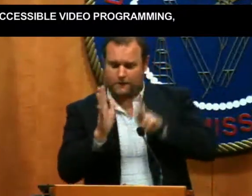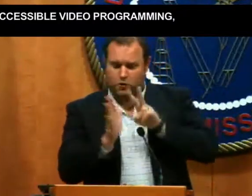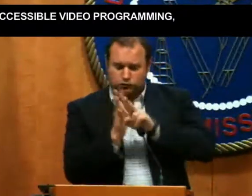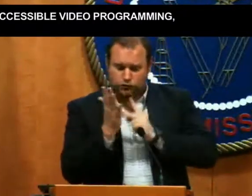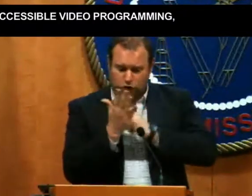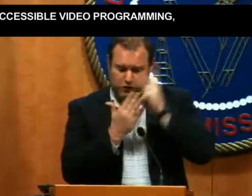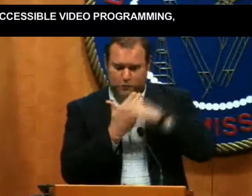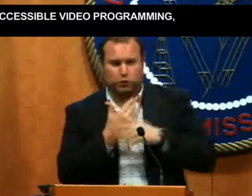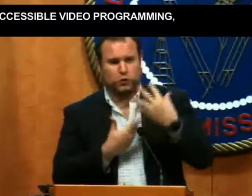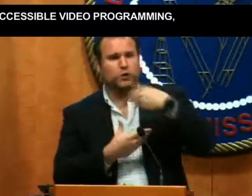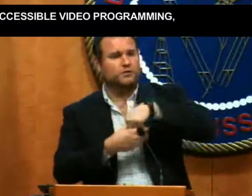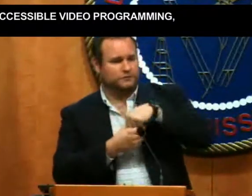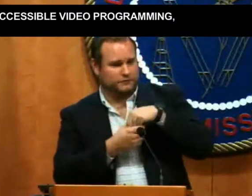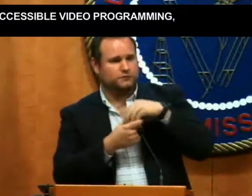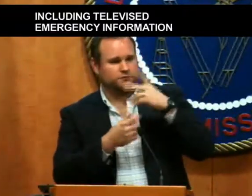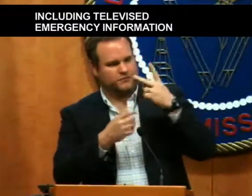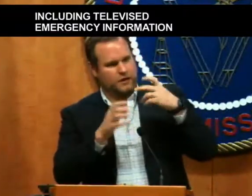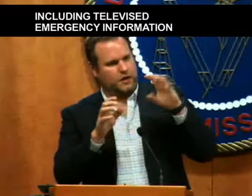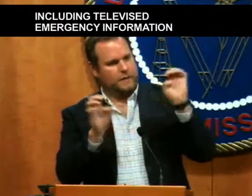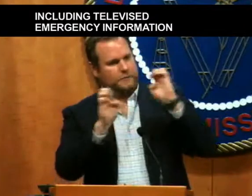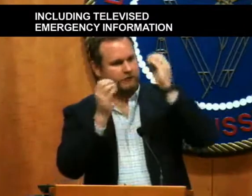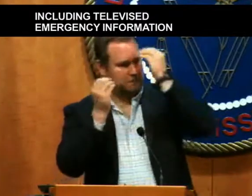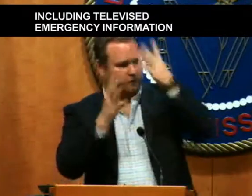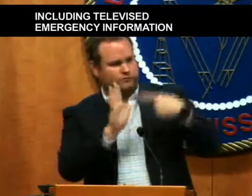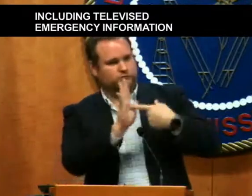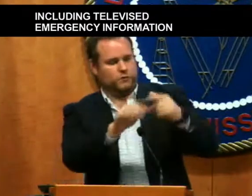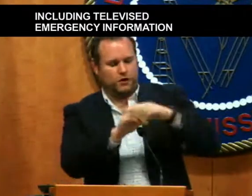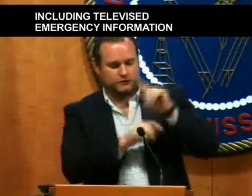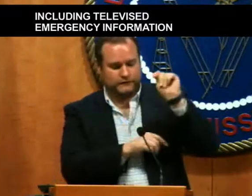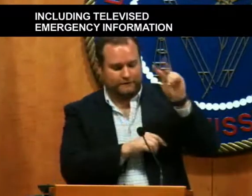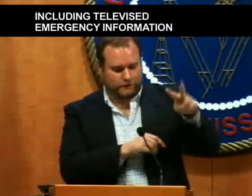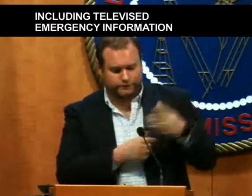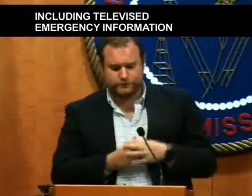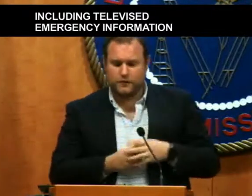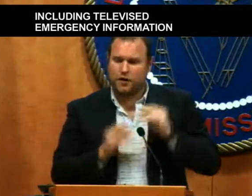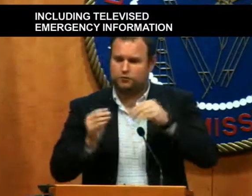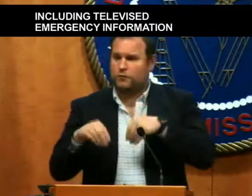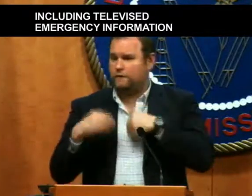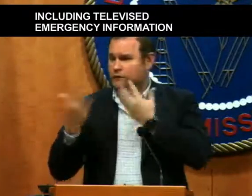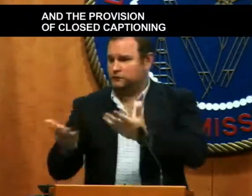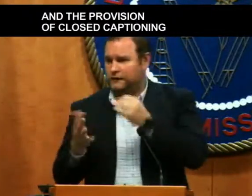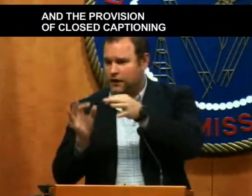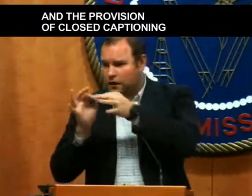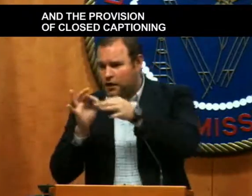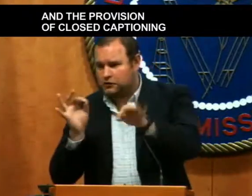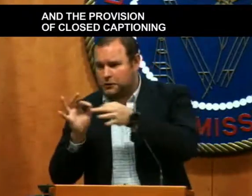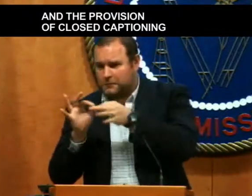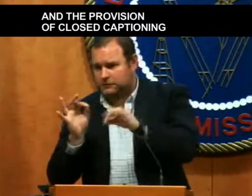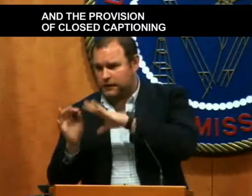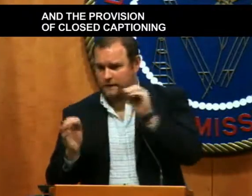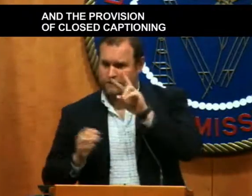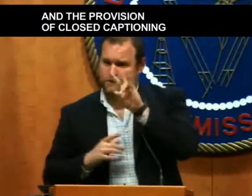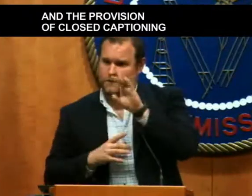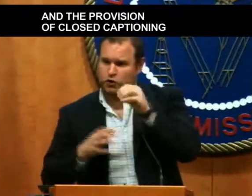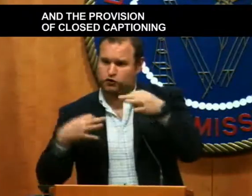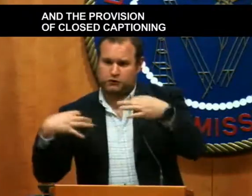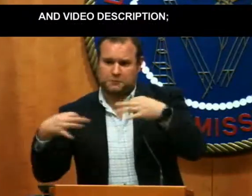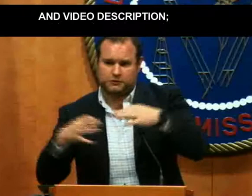accessible video programming, including televised emergency information and the provision of closed captioning and